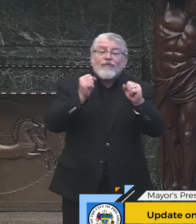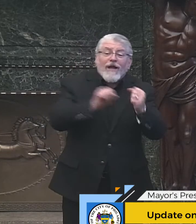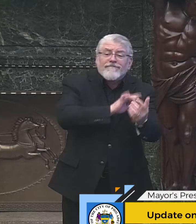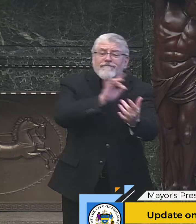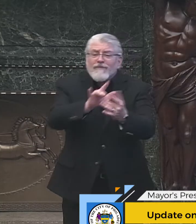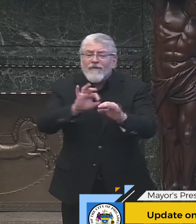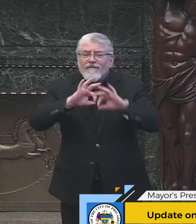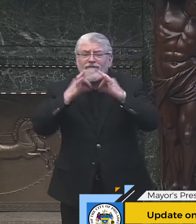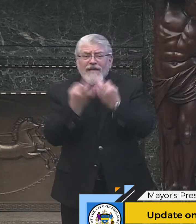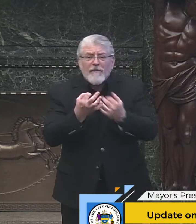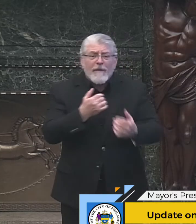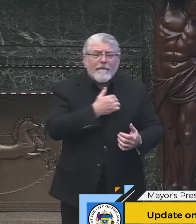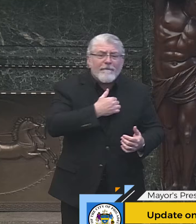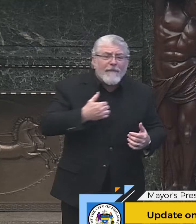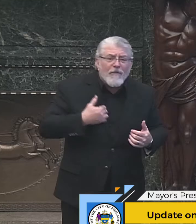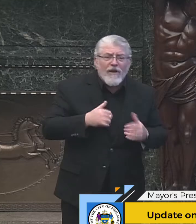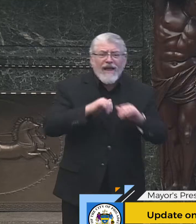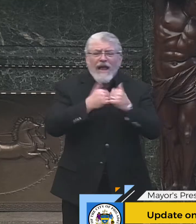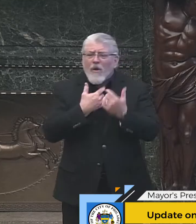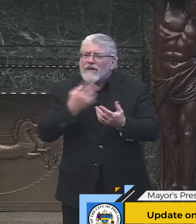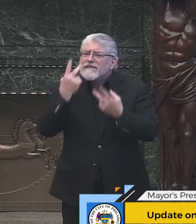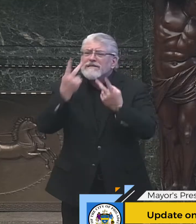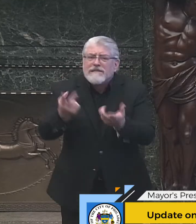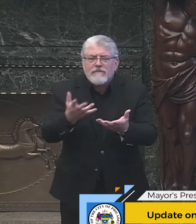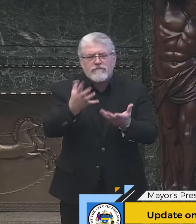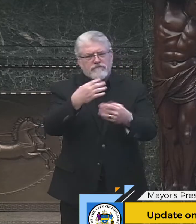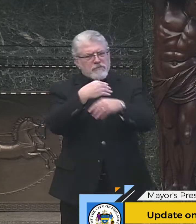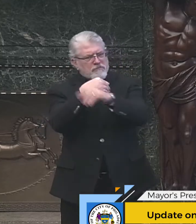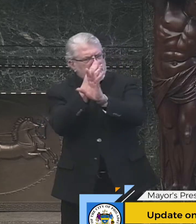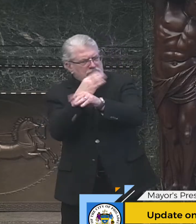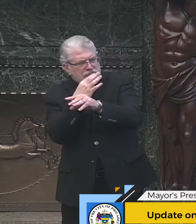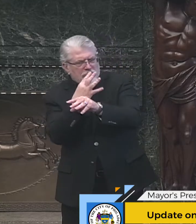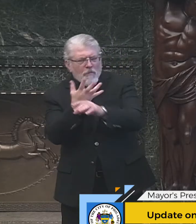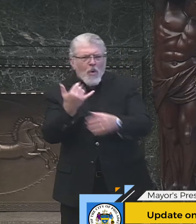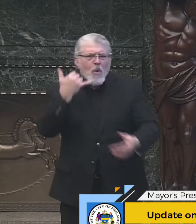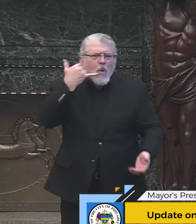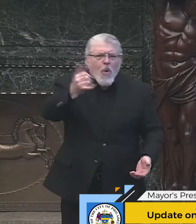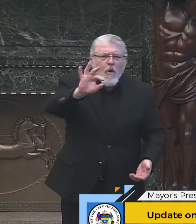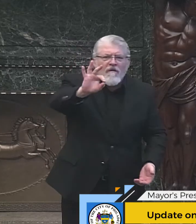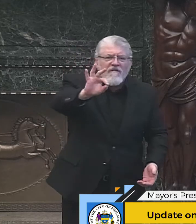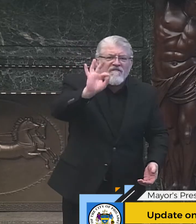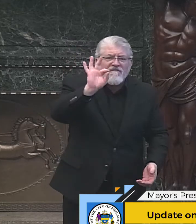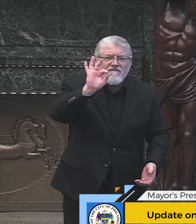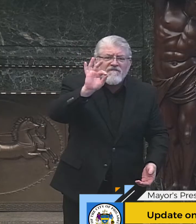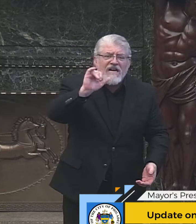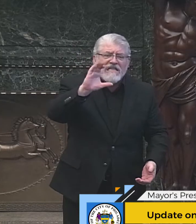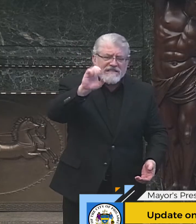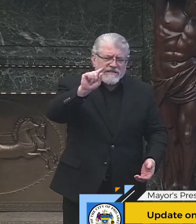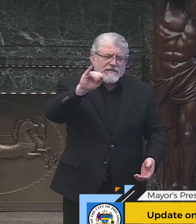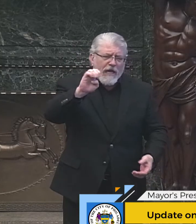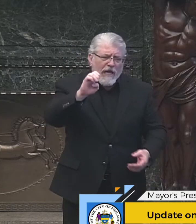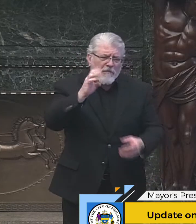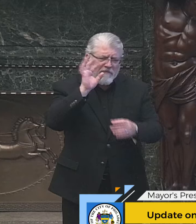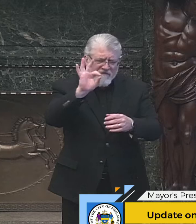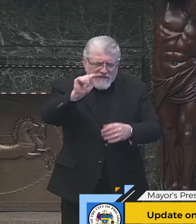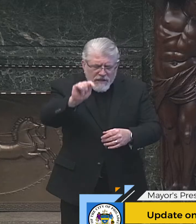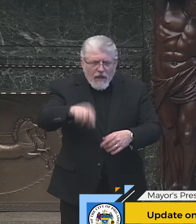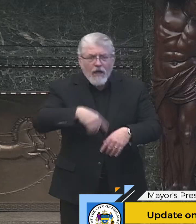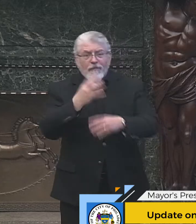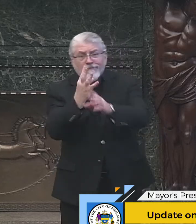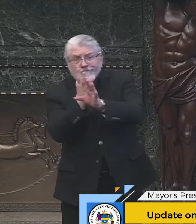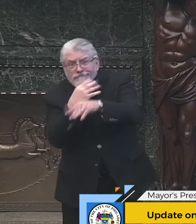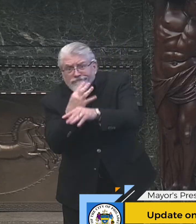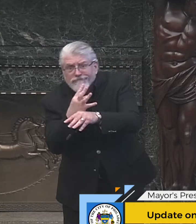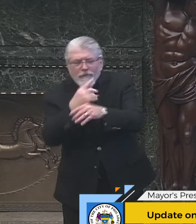an opportunity to set up that mechanism so you can keep in touch virtually. Now let me talk about the availability of testing. Most of the large